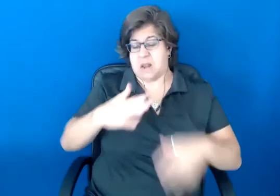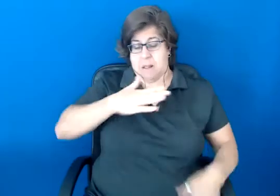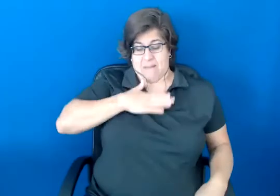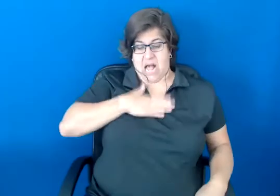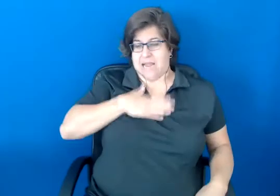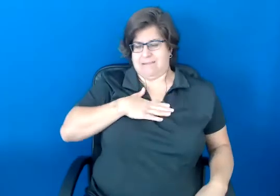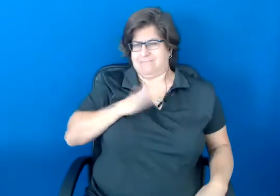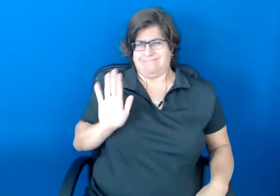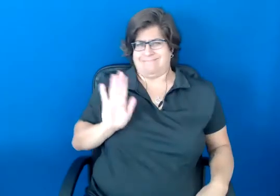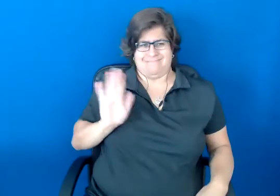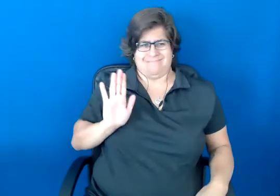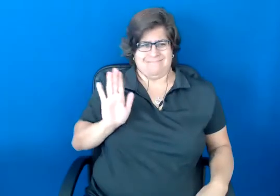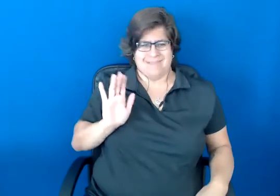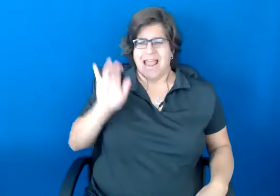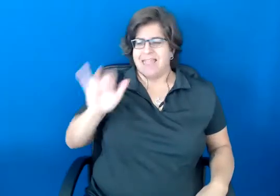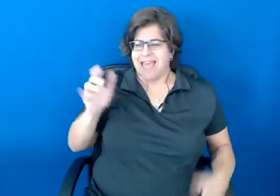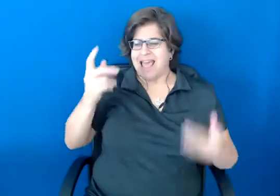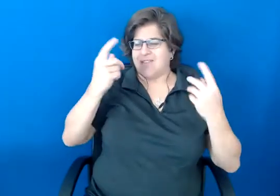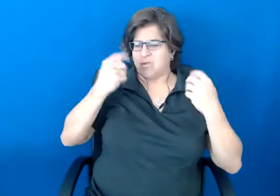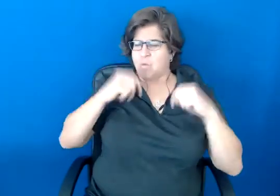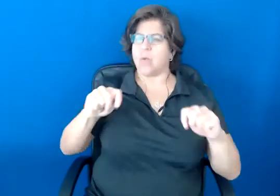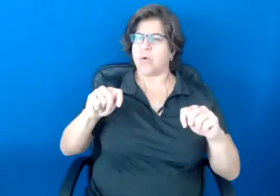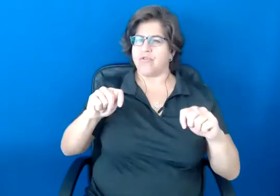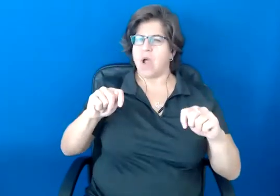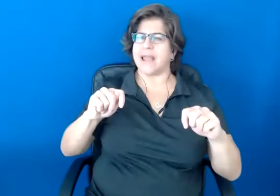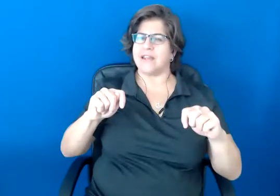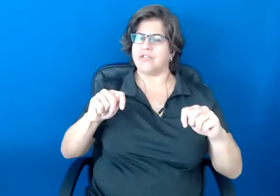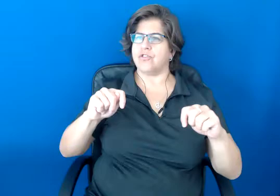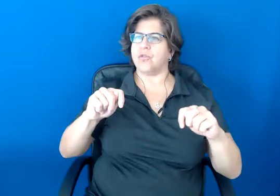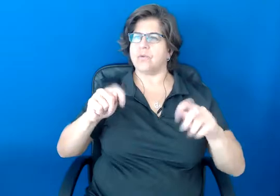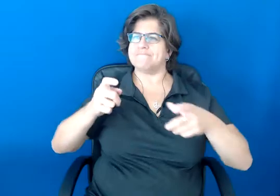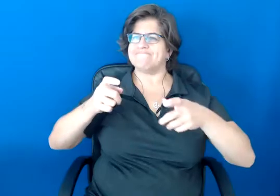not. But that's what we're trying to level here, is the ego.